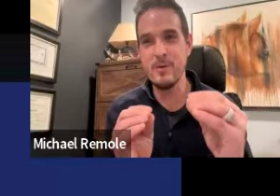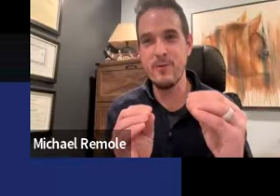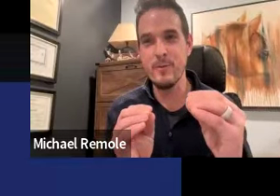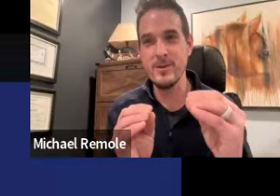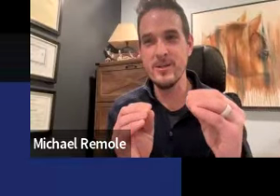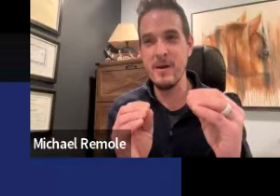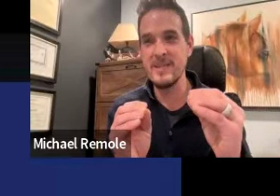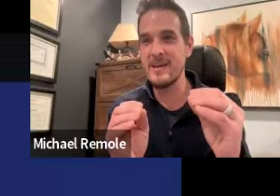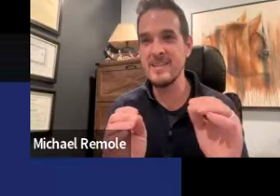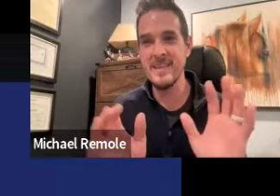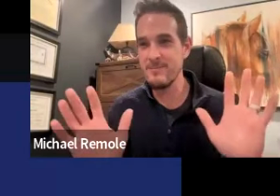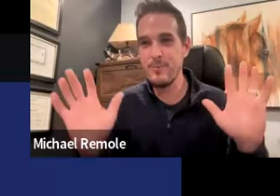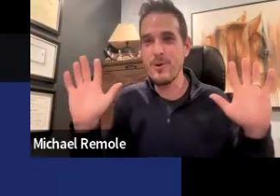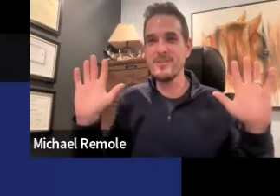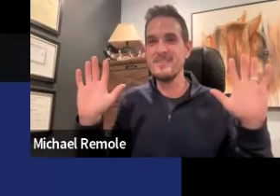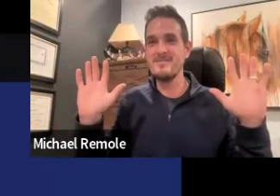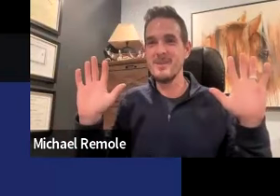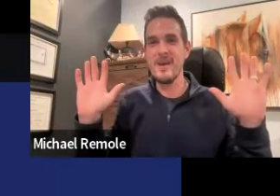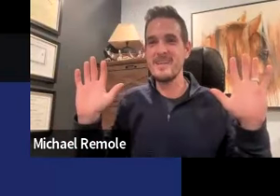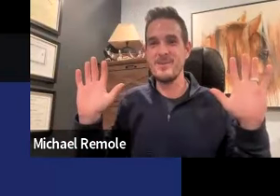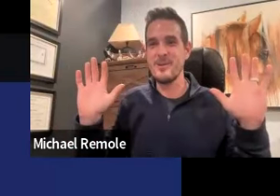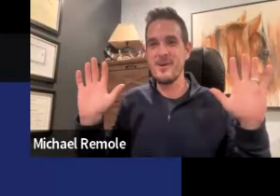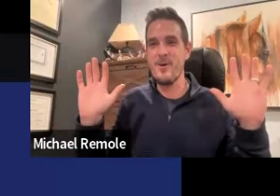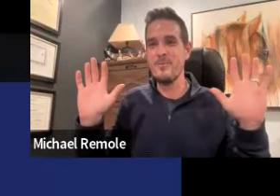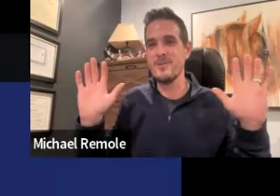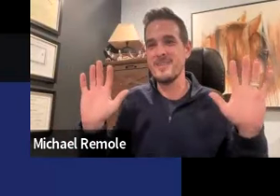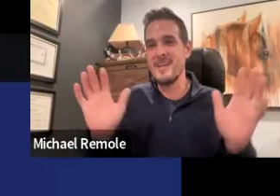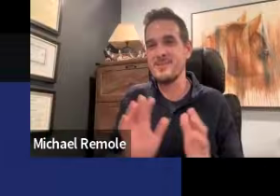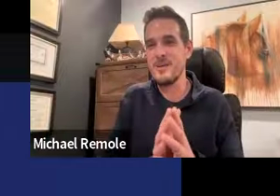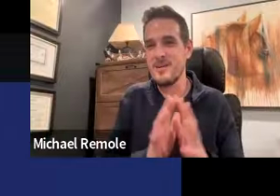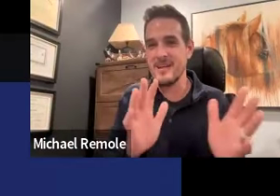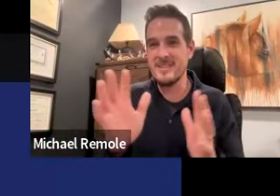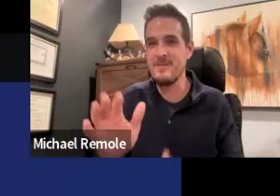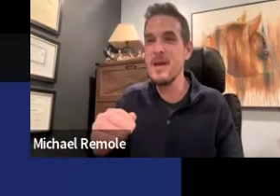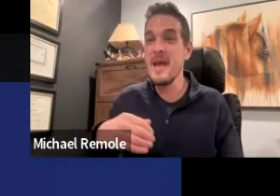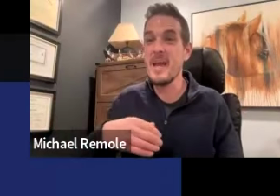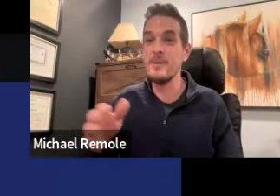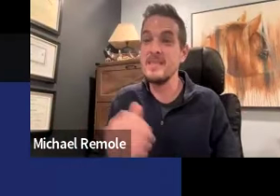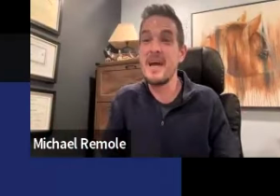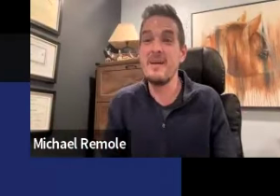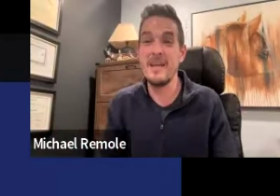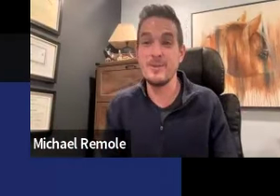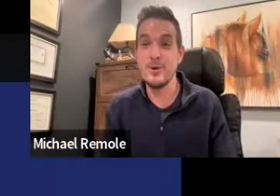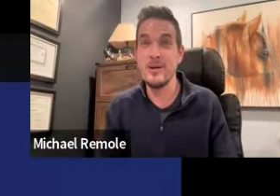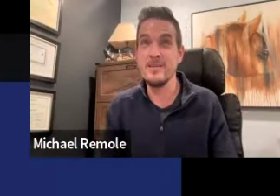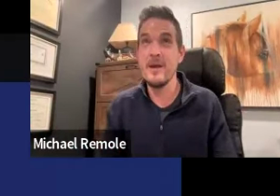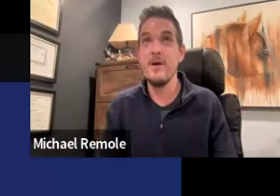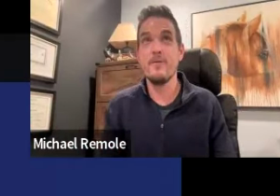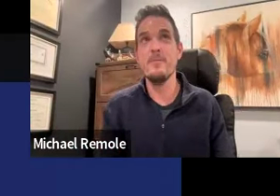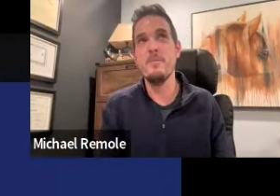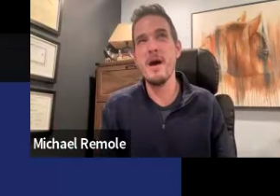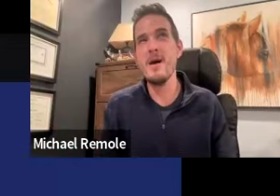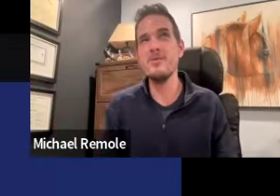that edge before we started to melt down, and I'd say, "We're all done. Go ahead and you can go home. We'll see you next week or next time." And we did that, and it took